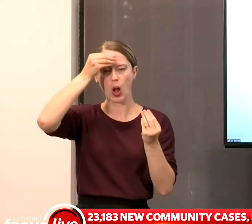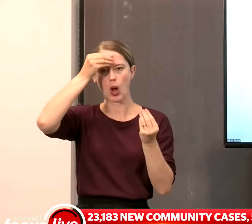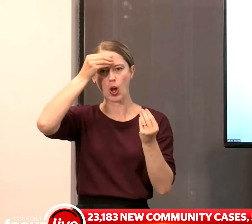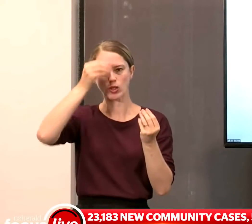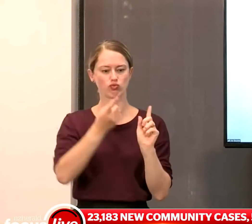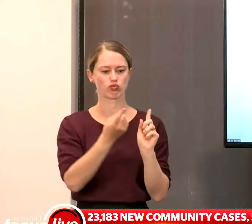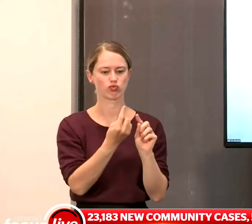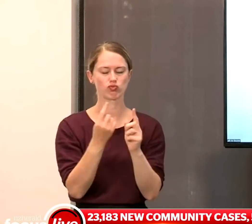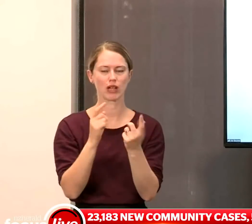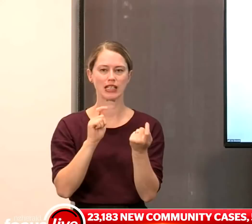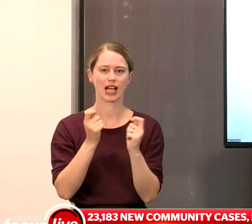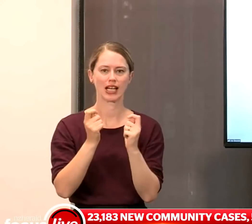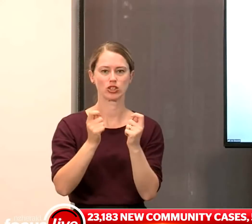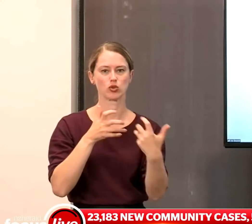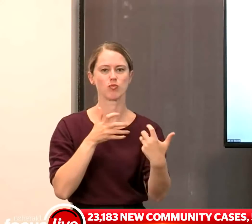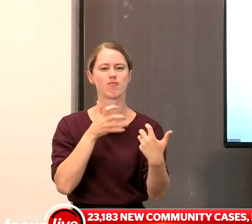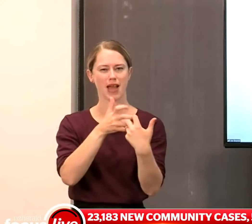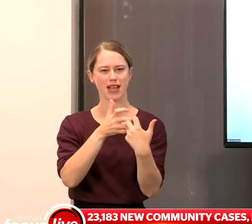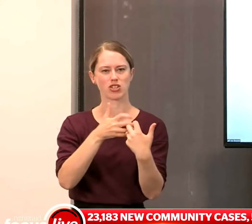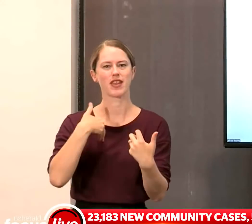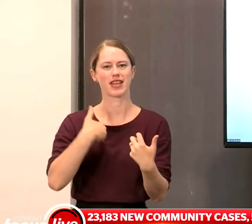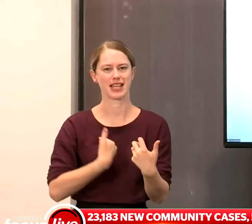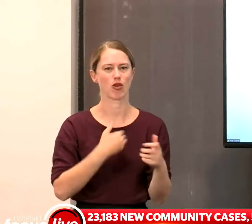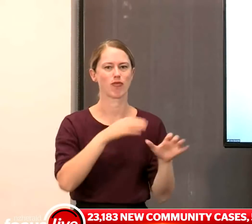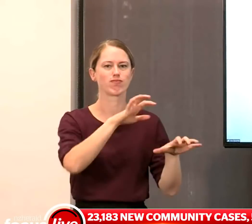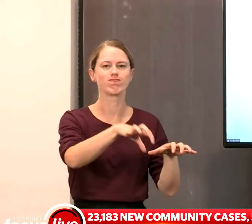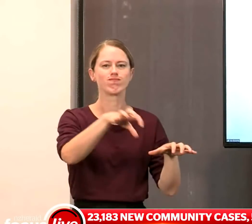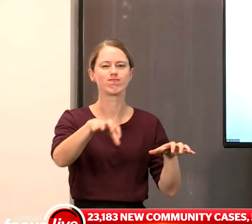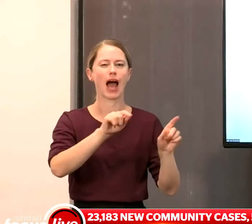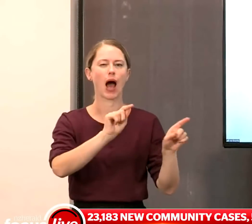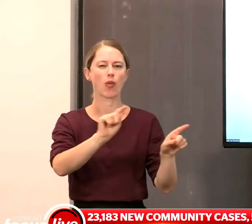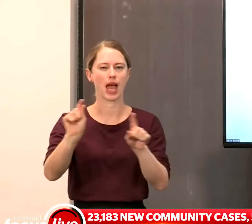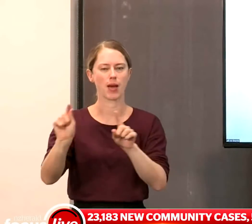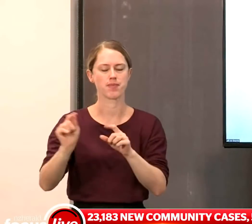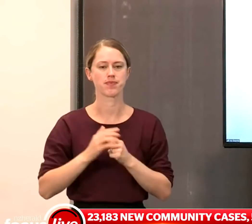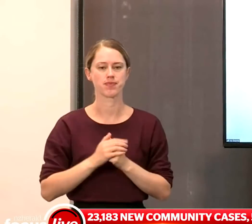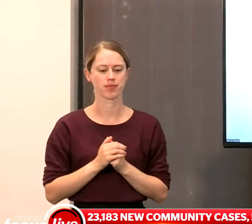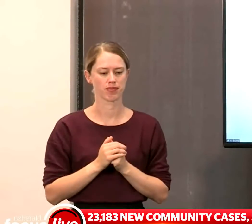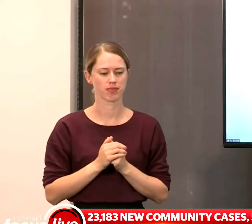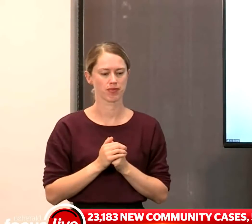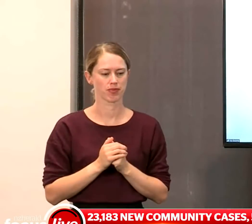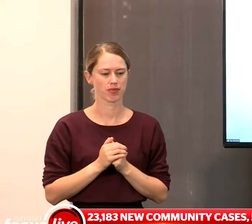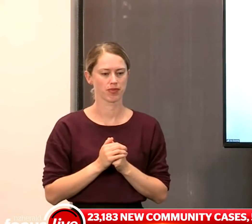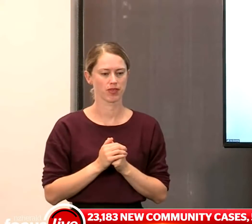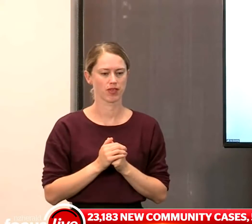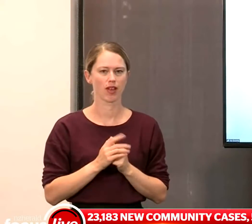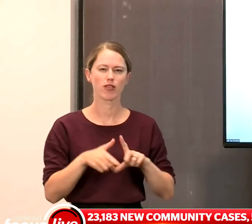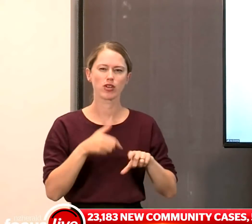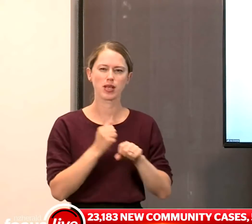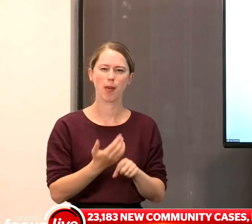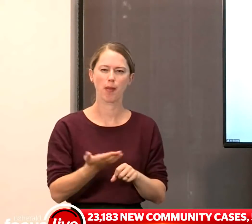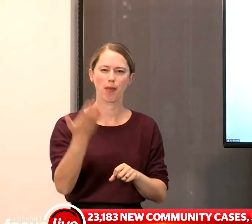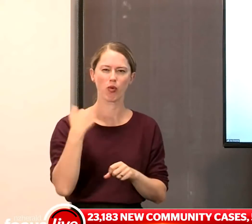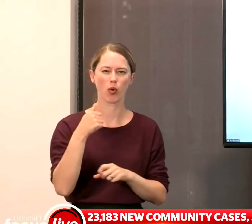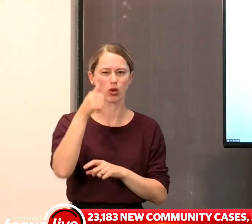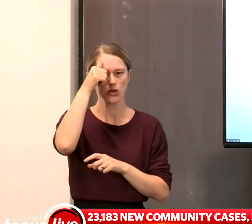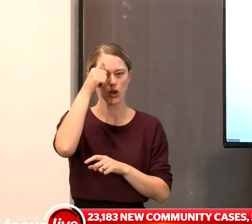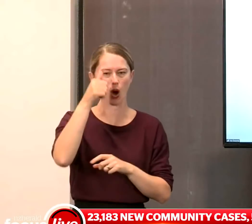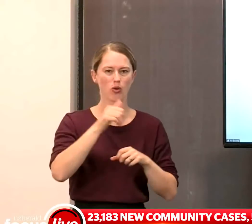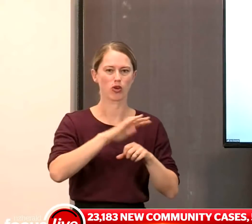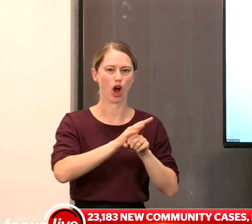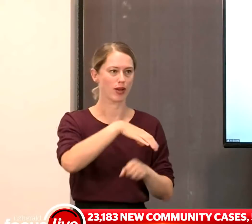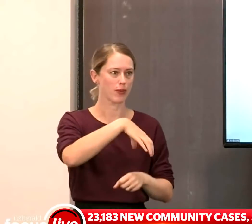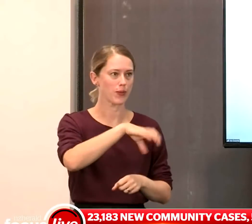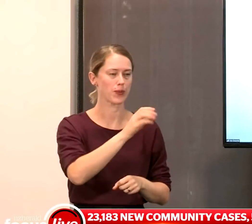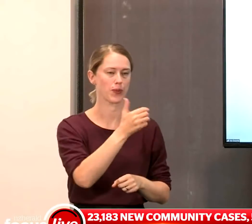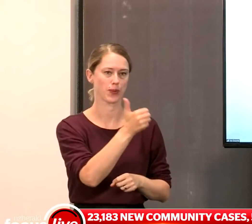to respond to the needs of our providers. And as we've seen with applications like the COVID Tracer app, they can